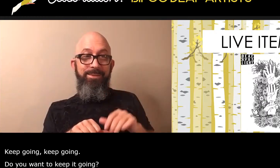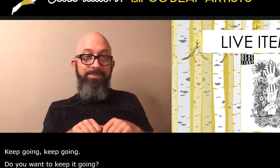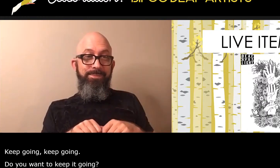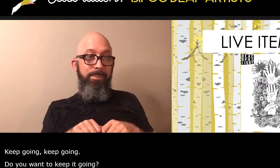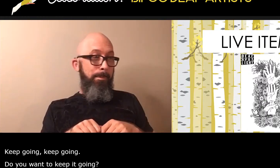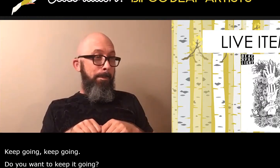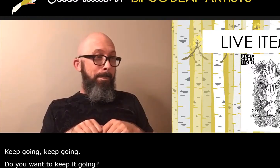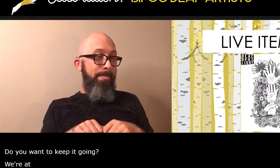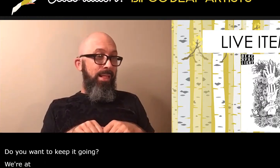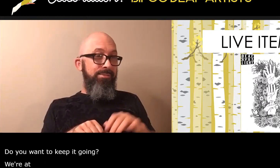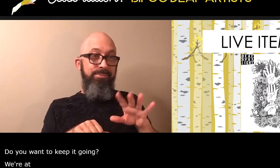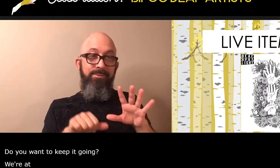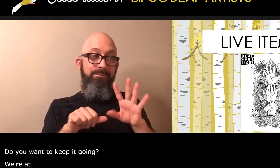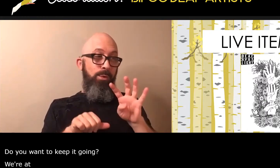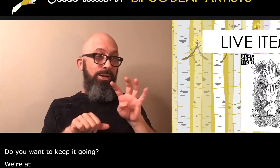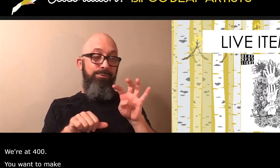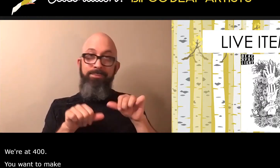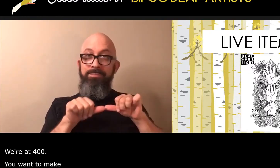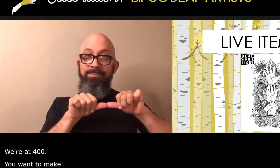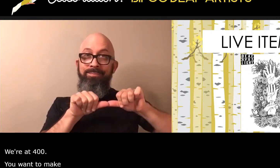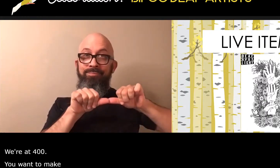it 425?